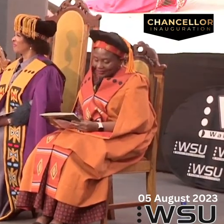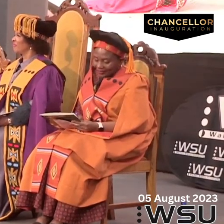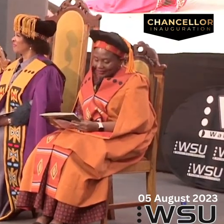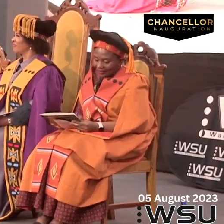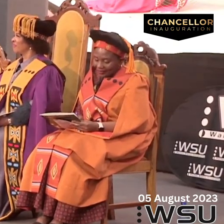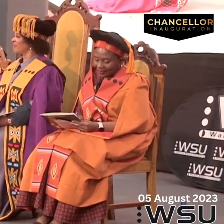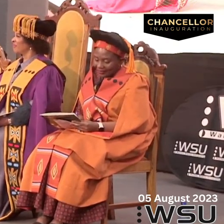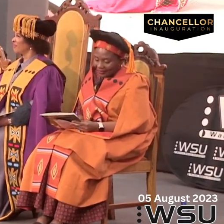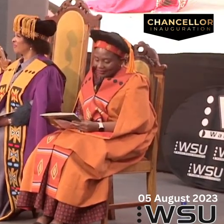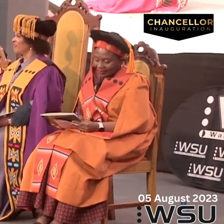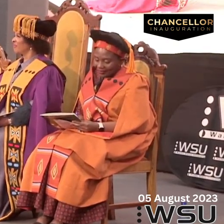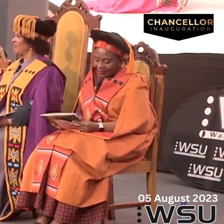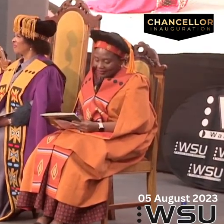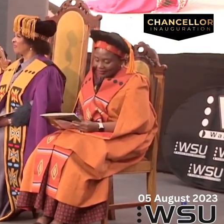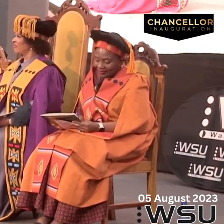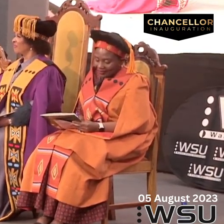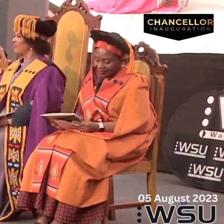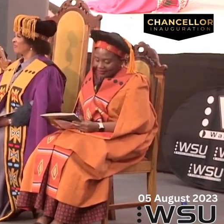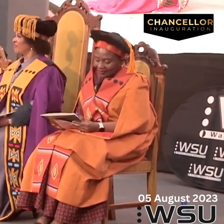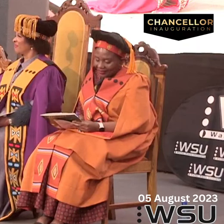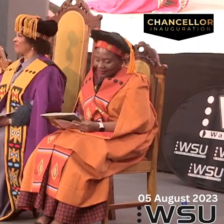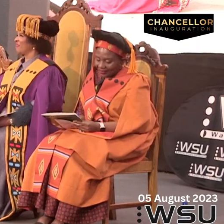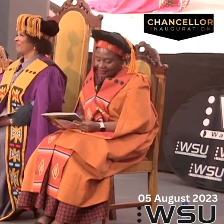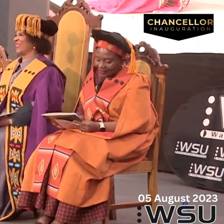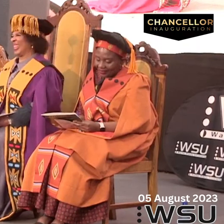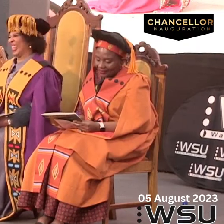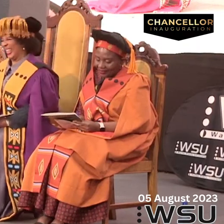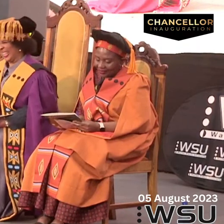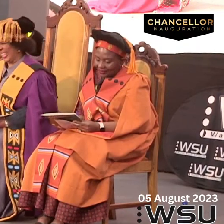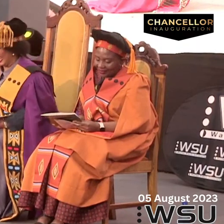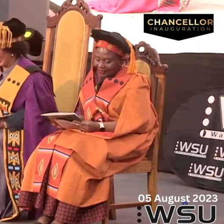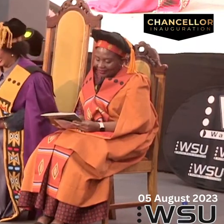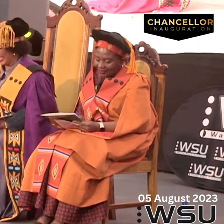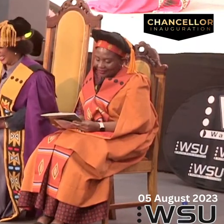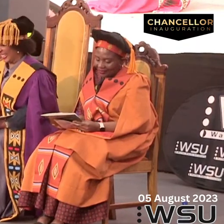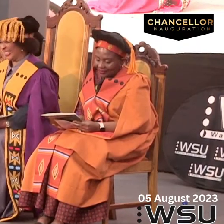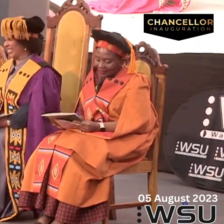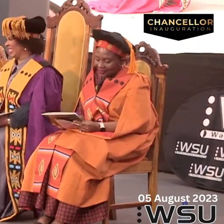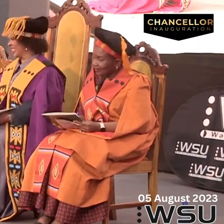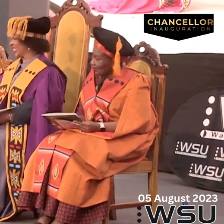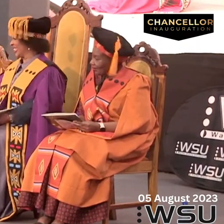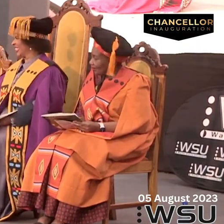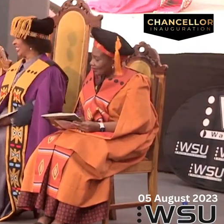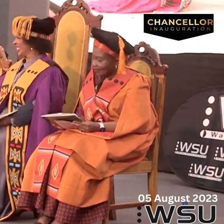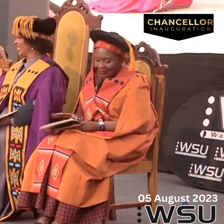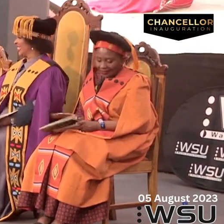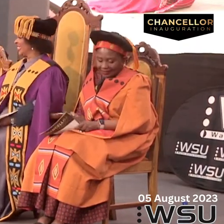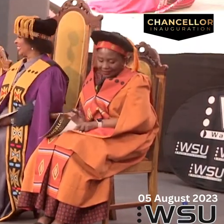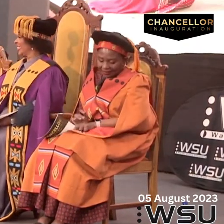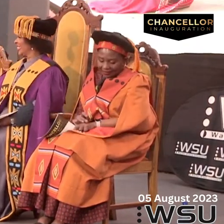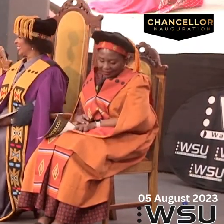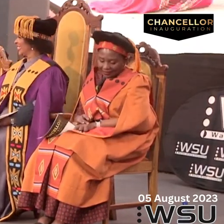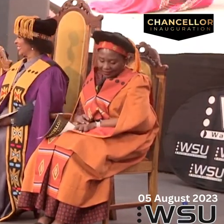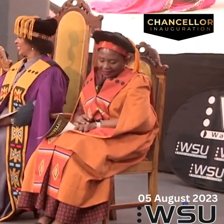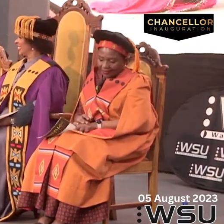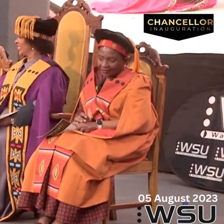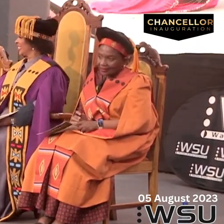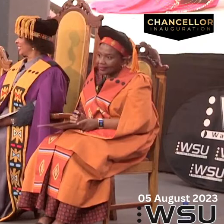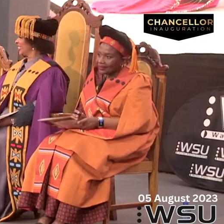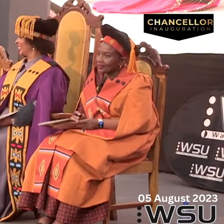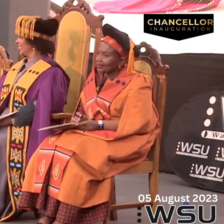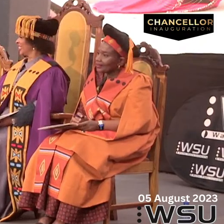development. Don't denomino mom farm farm gratis siponji. Don't denomu sobu tam tam. Gratis impundu